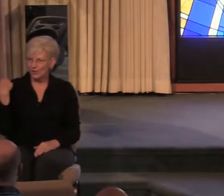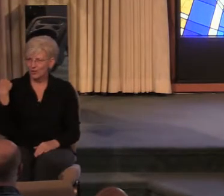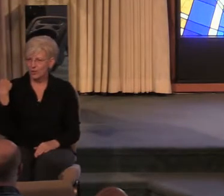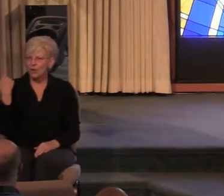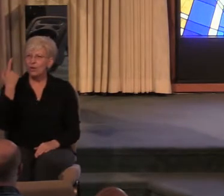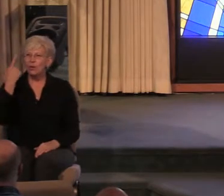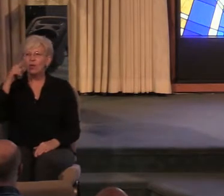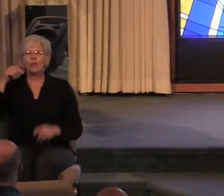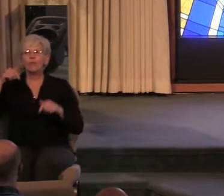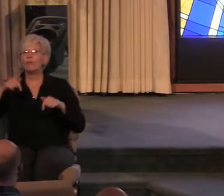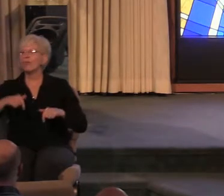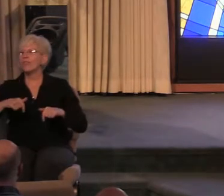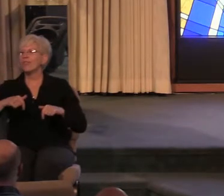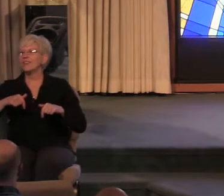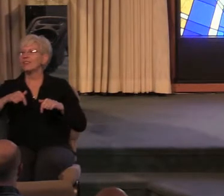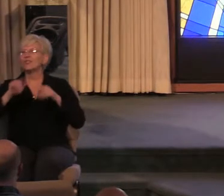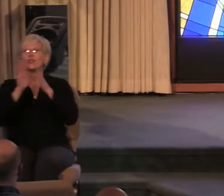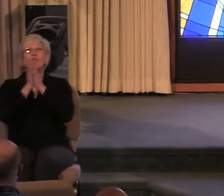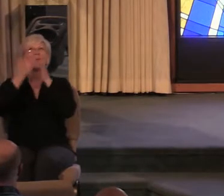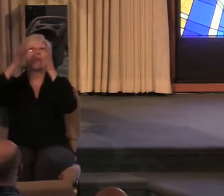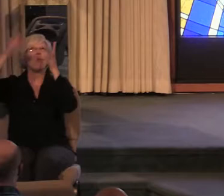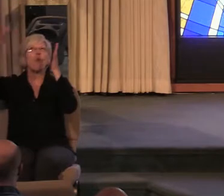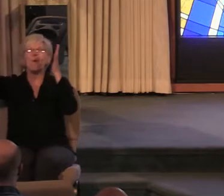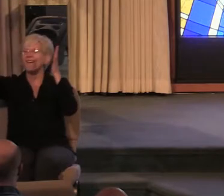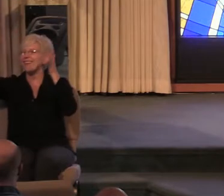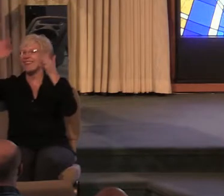for this glorious life,